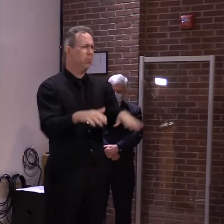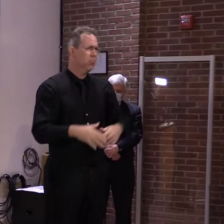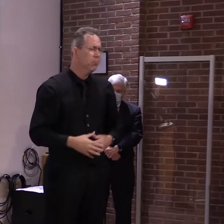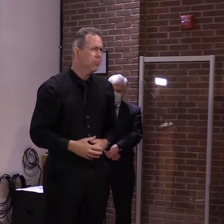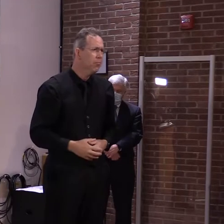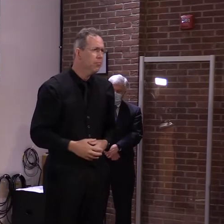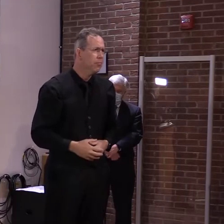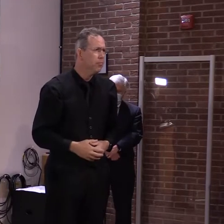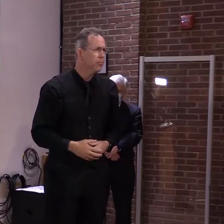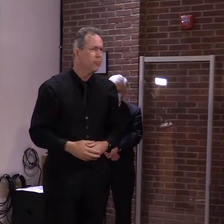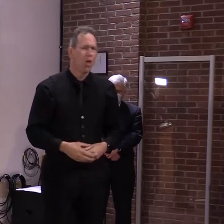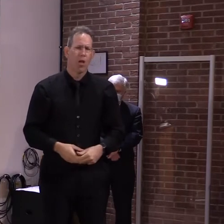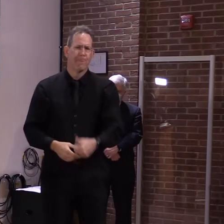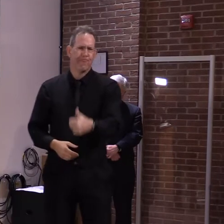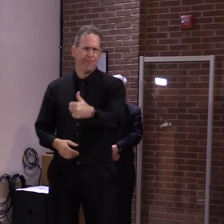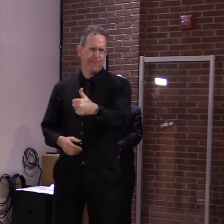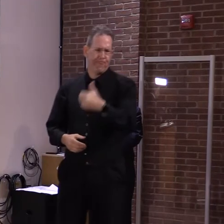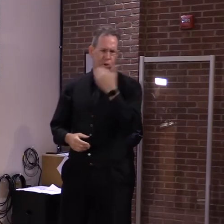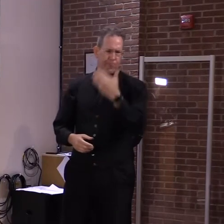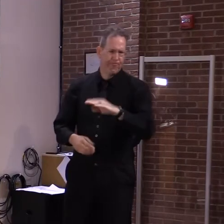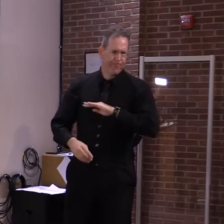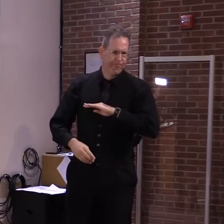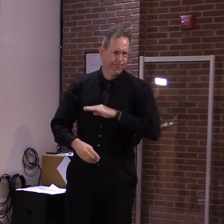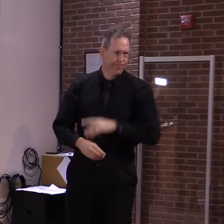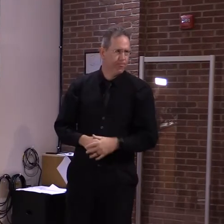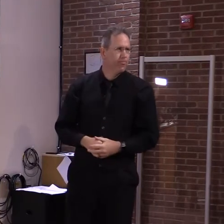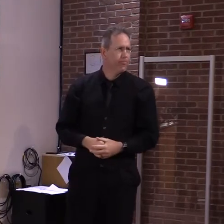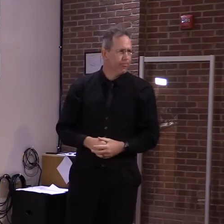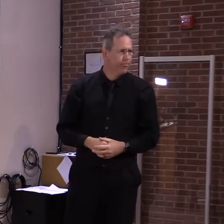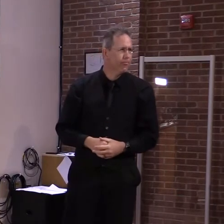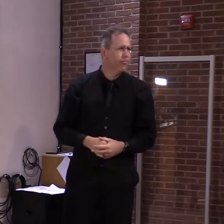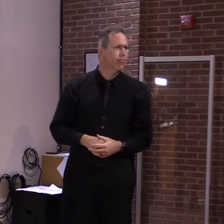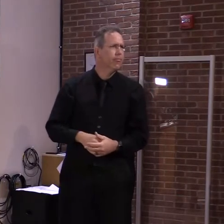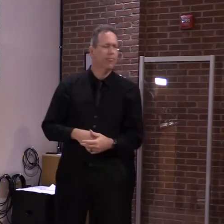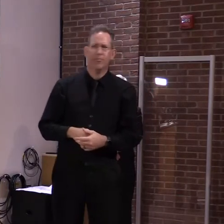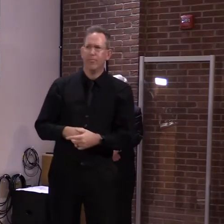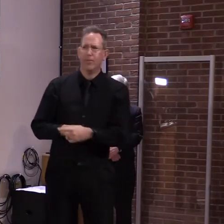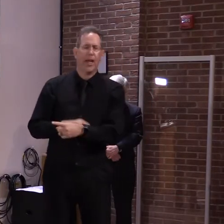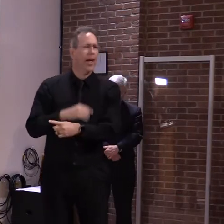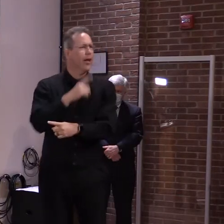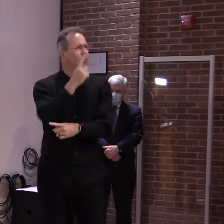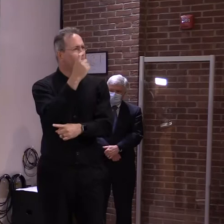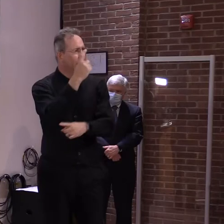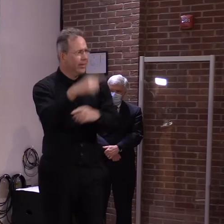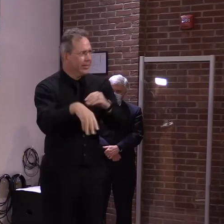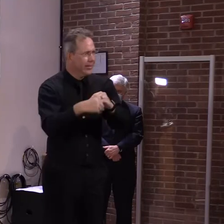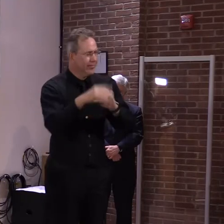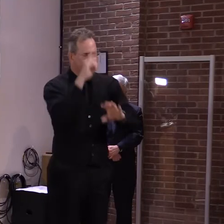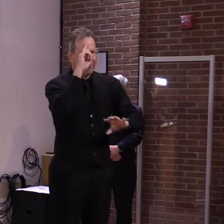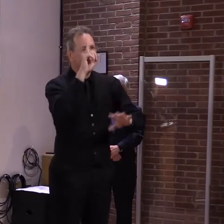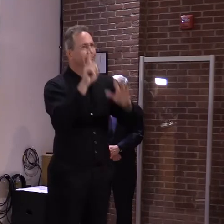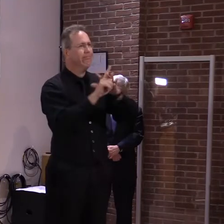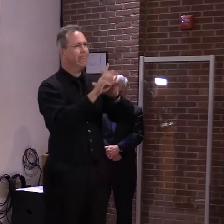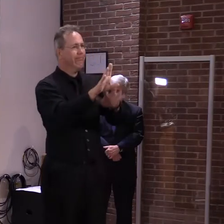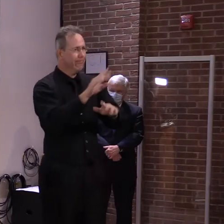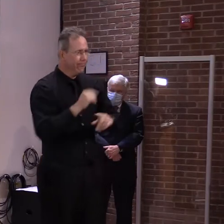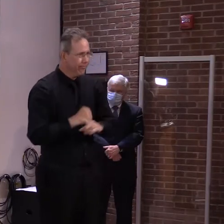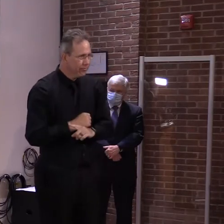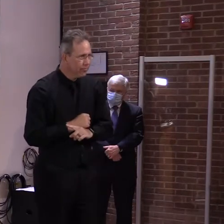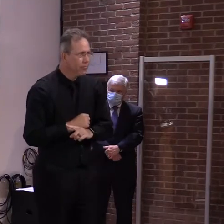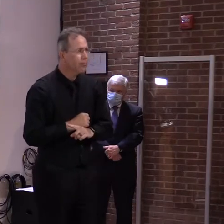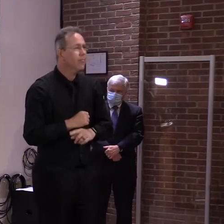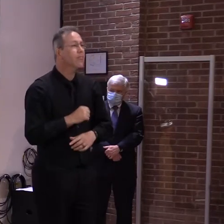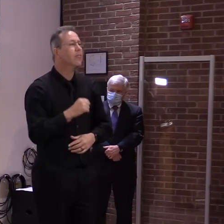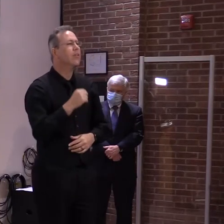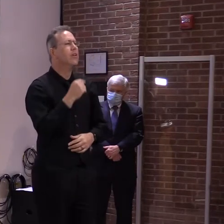Awesome. And another quick follow-up, or it should be a Greg, can I just go back a little bit? The only problem with that,